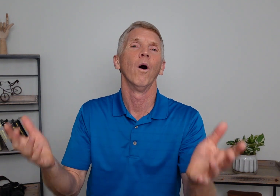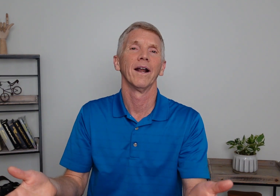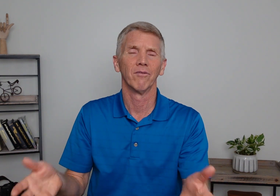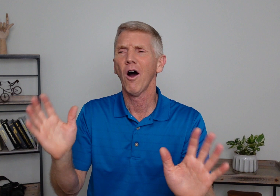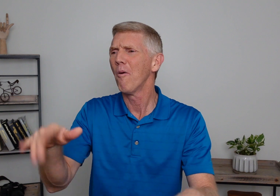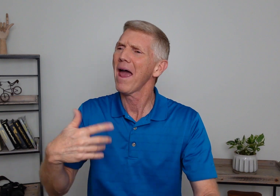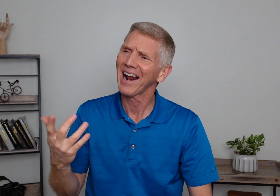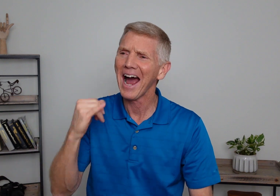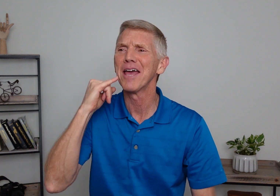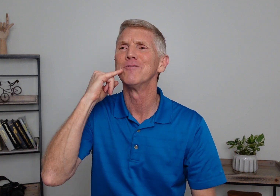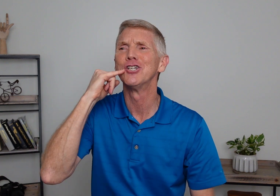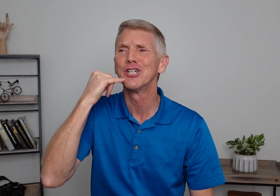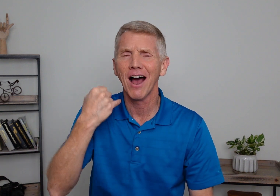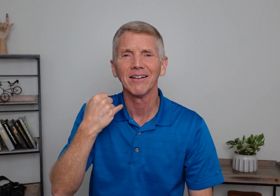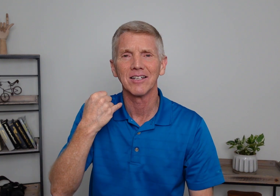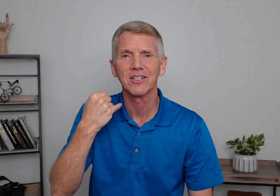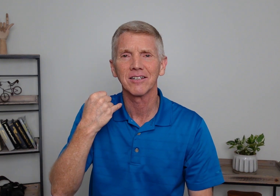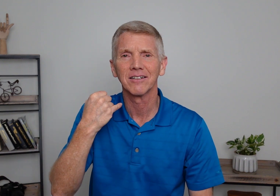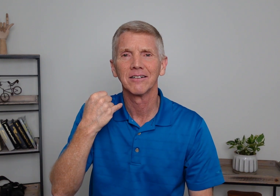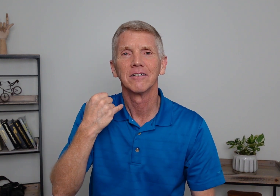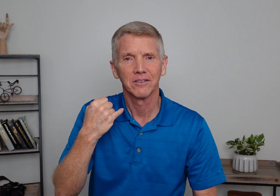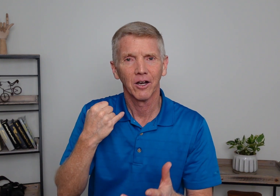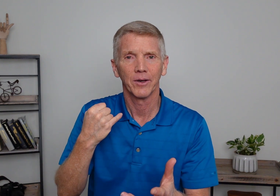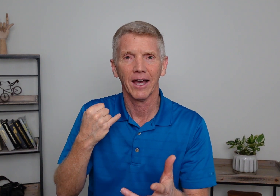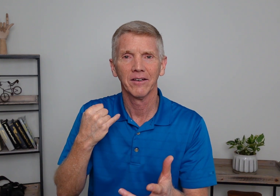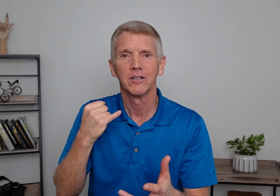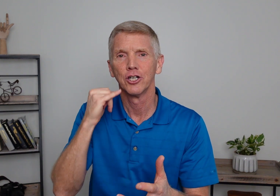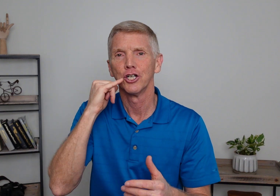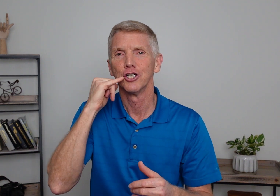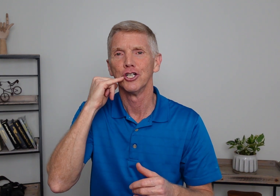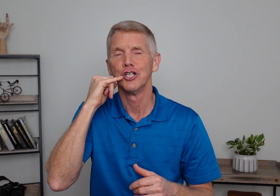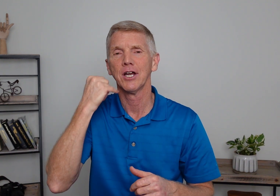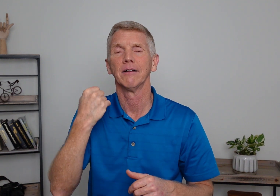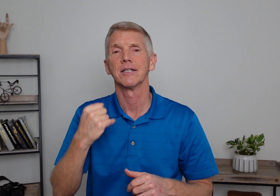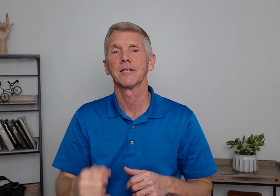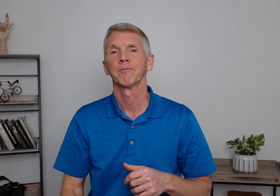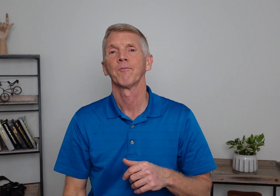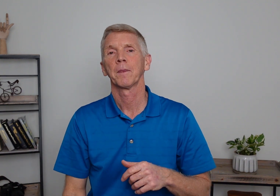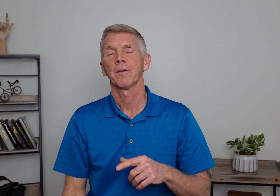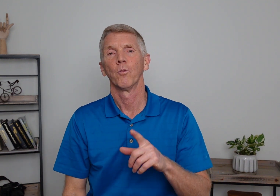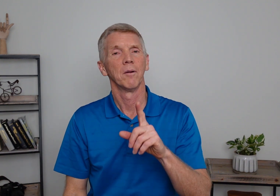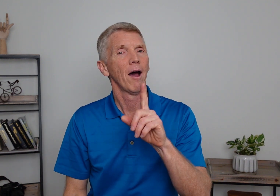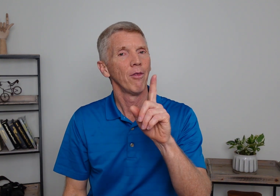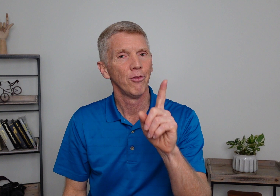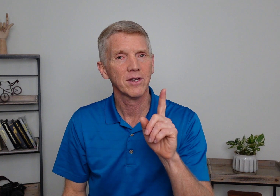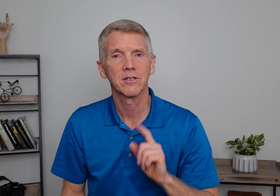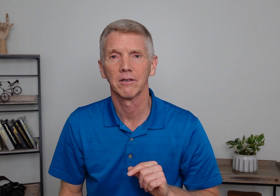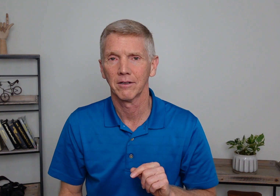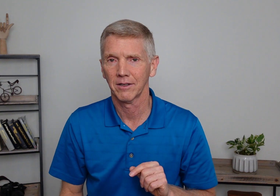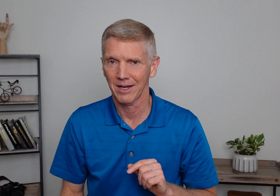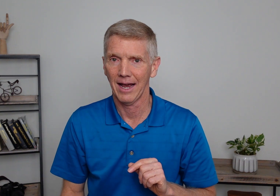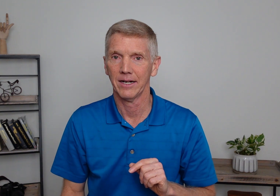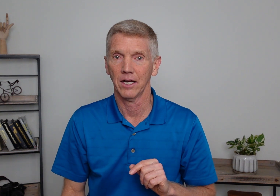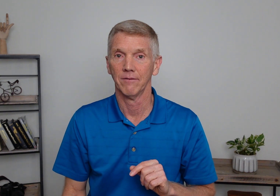whatever. Oh, man, I am jealous, okay? Jealous. What about this kind of